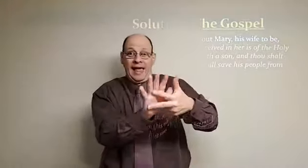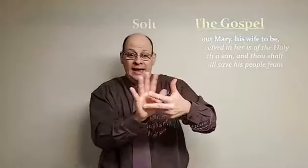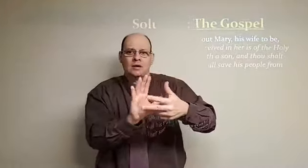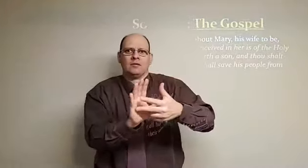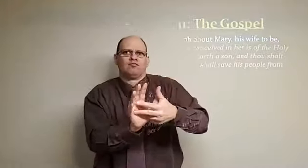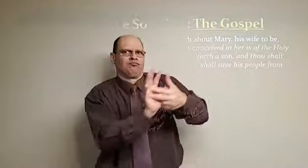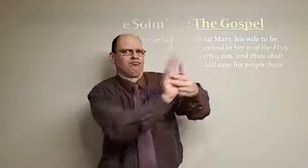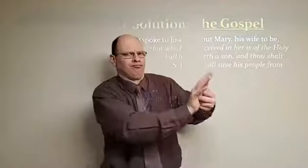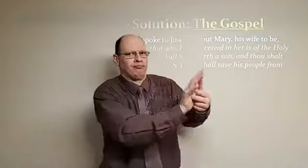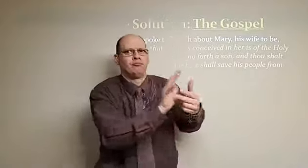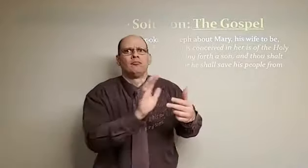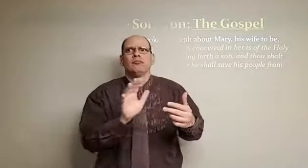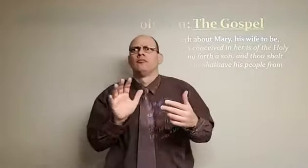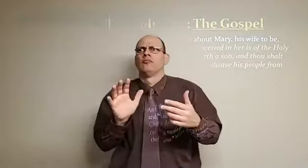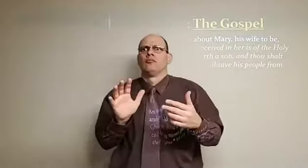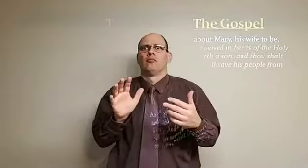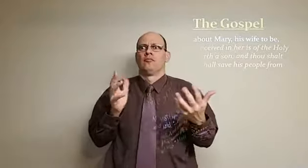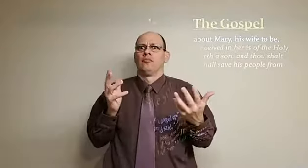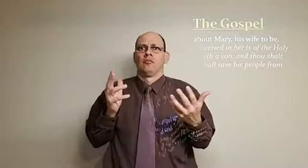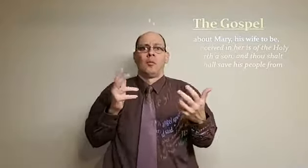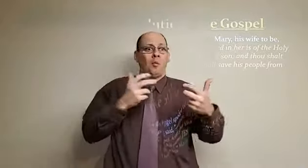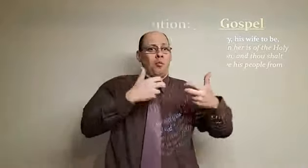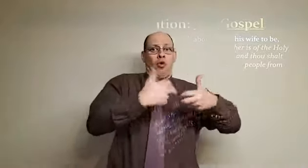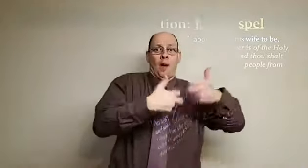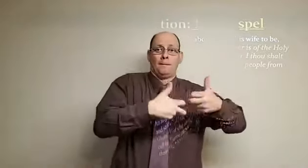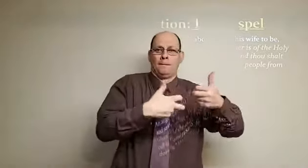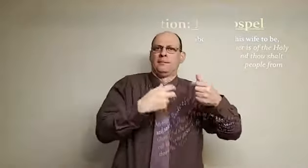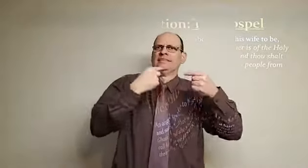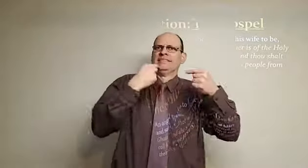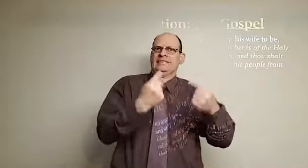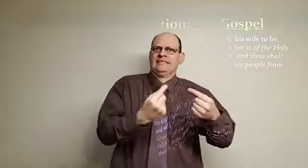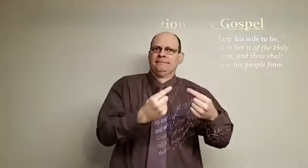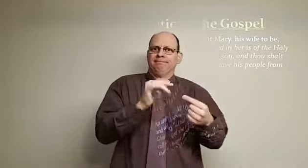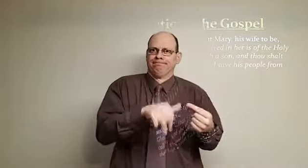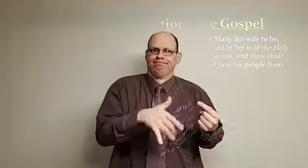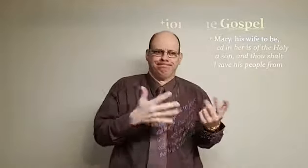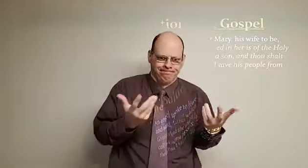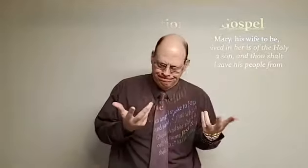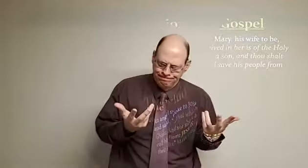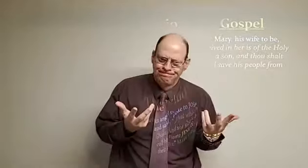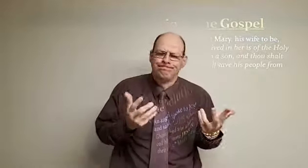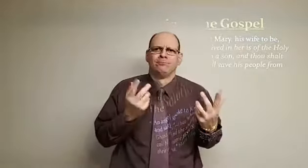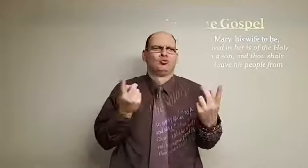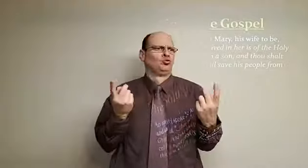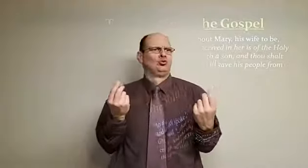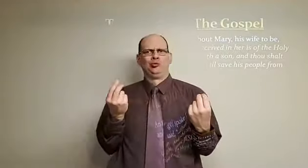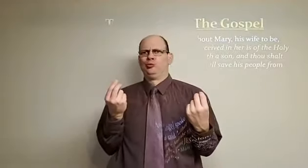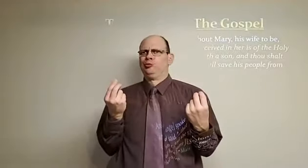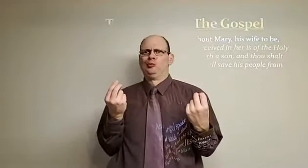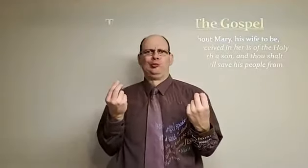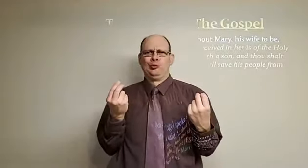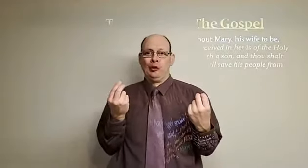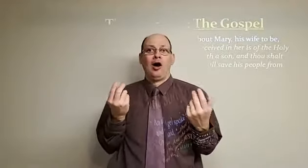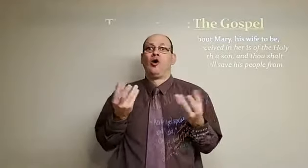so for being obedient how do we become obedient we know that that's the